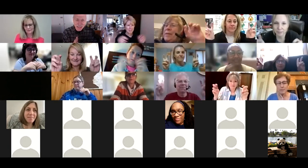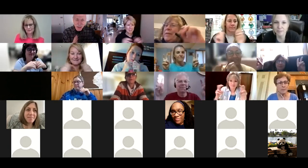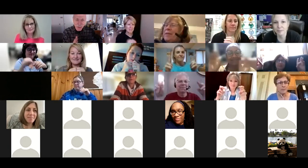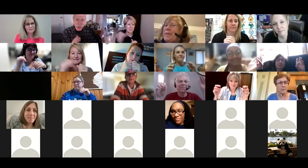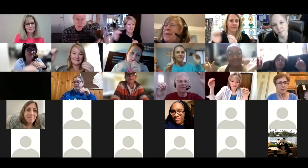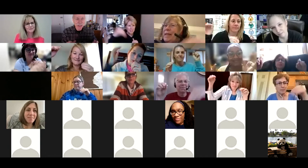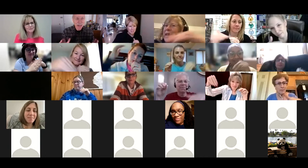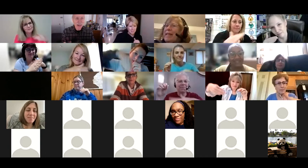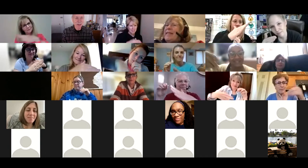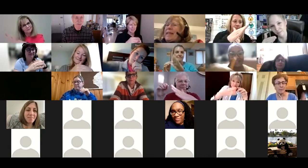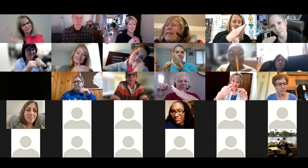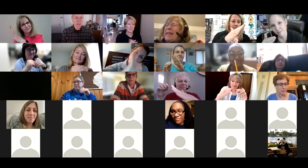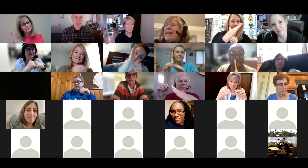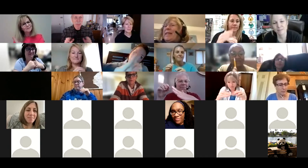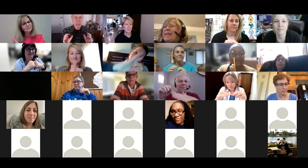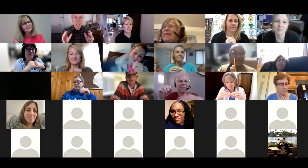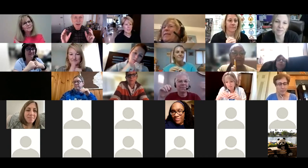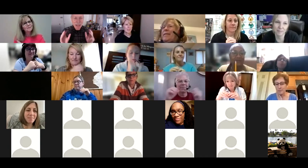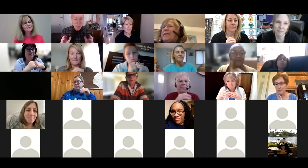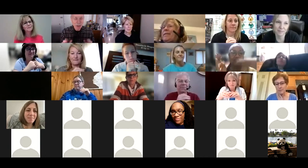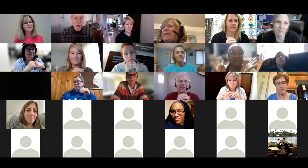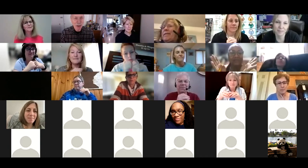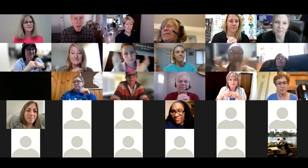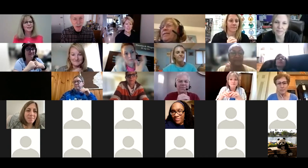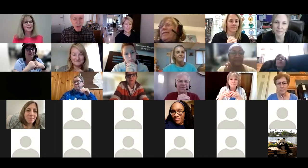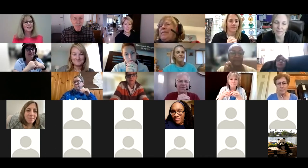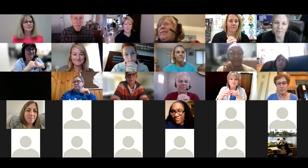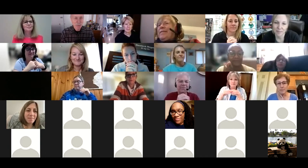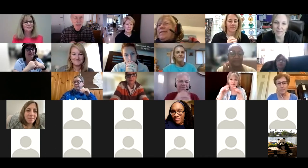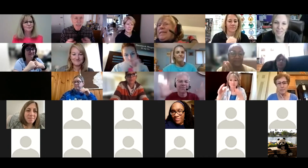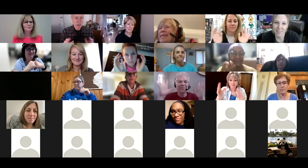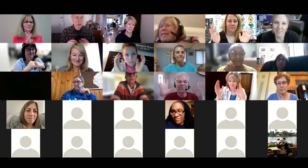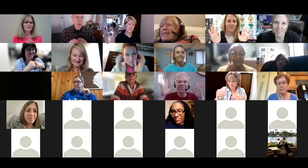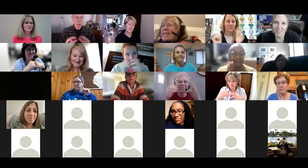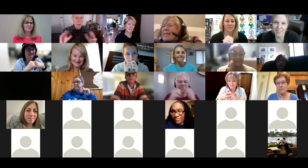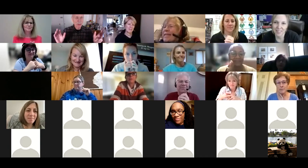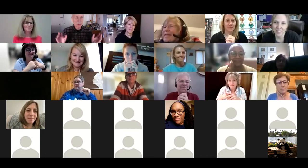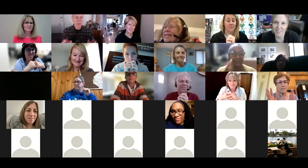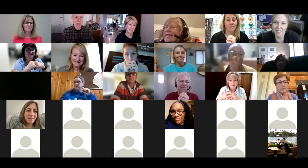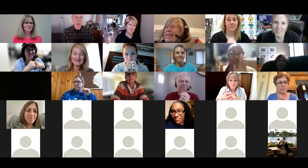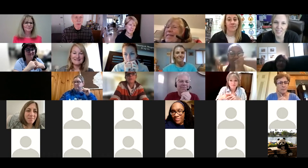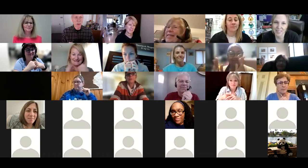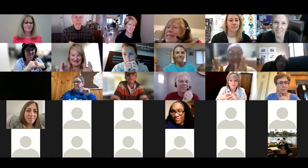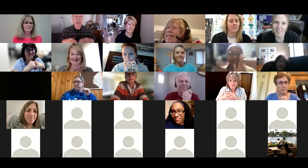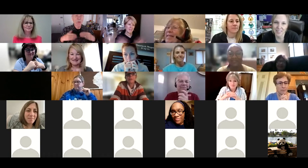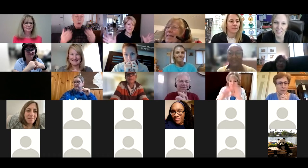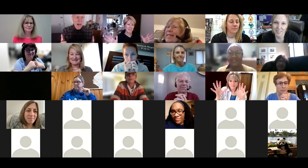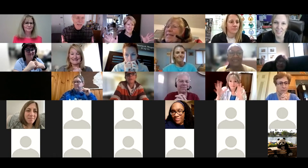the quotes. Erin, explain how happy you are to learn the answer to the great riddle of the modern world and why